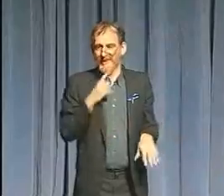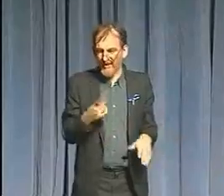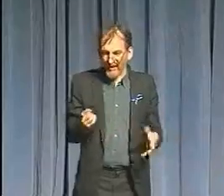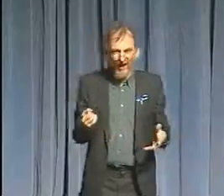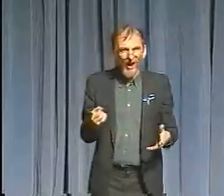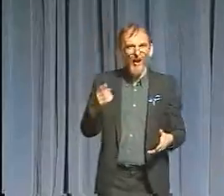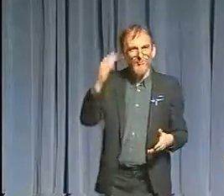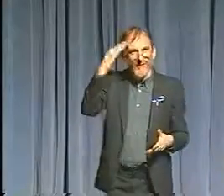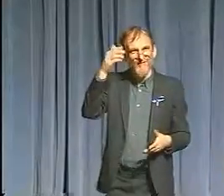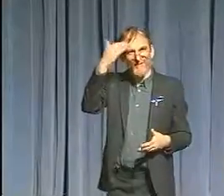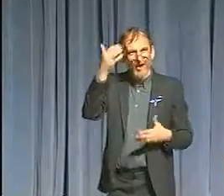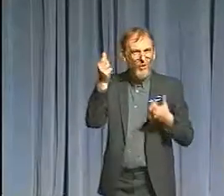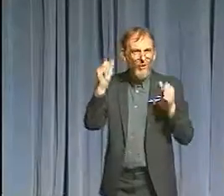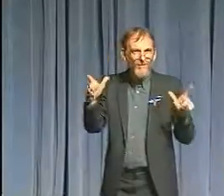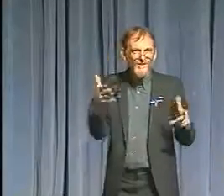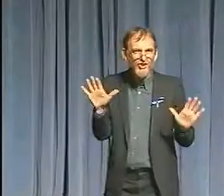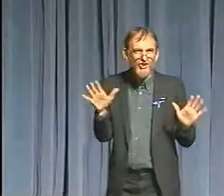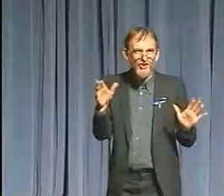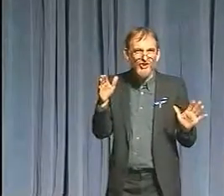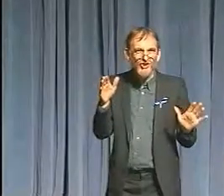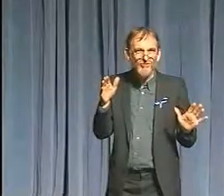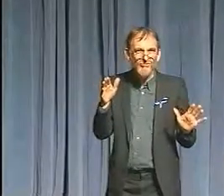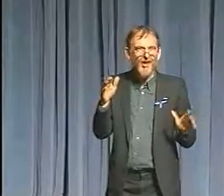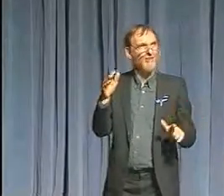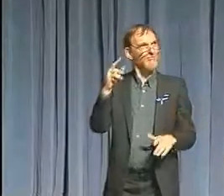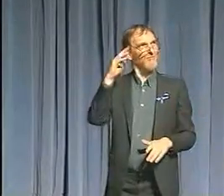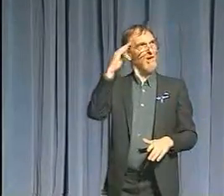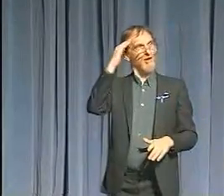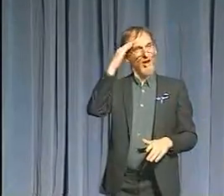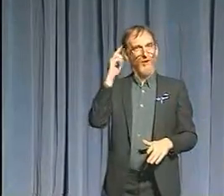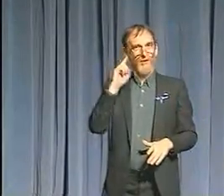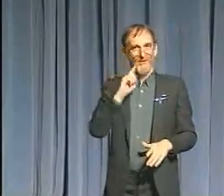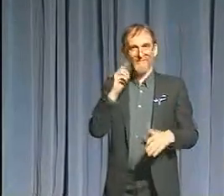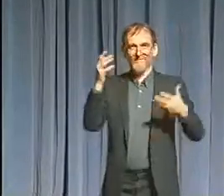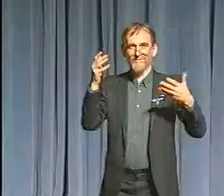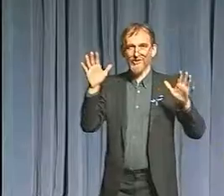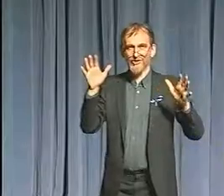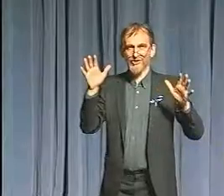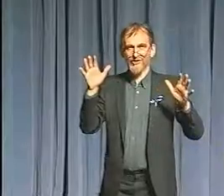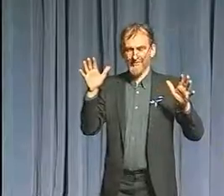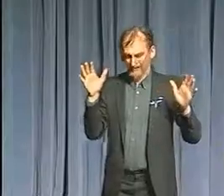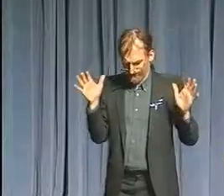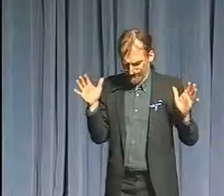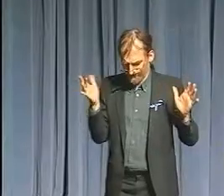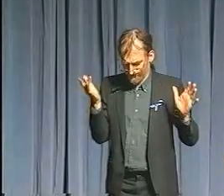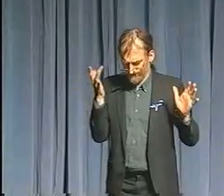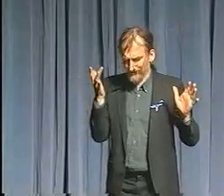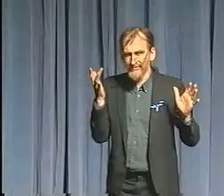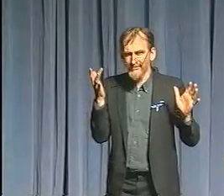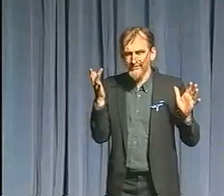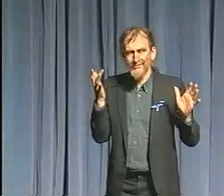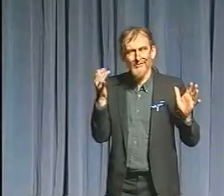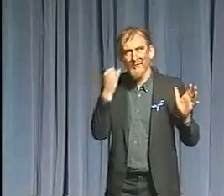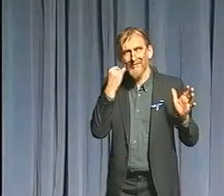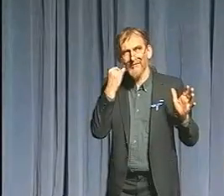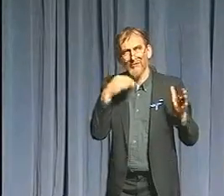And many of the deaf parents did not express an interest in deaf studies. And the reason for that, they said, is because